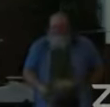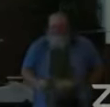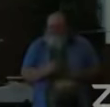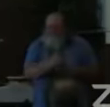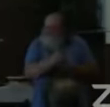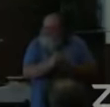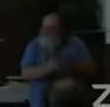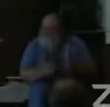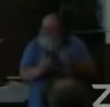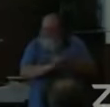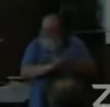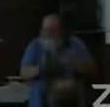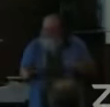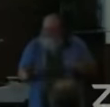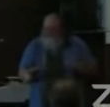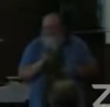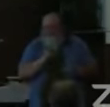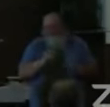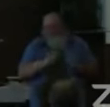but not a lot of peace.